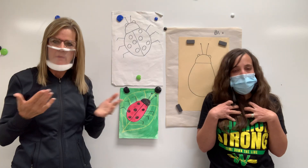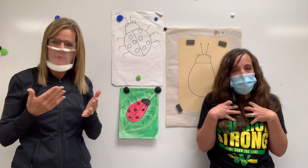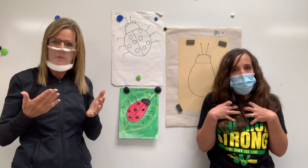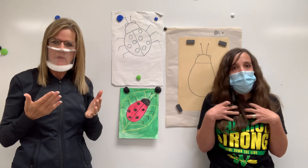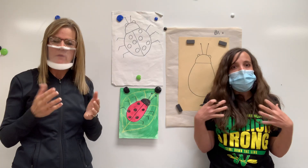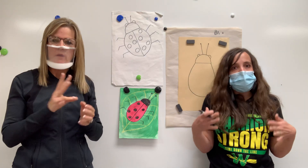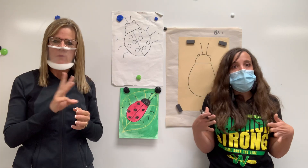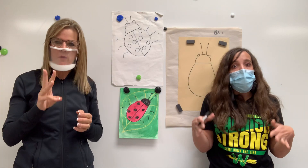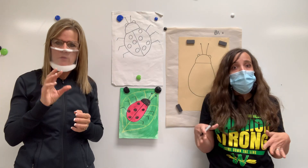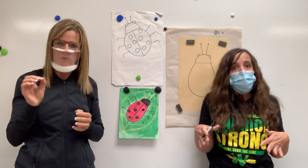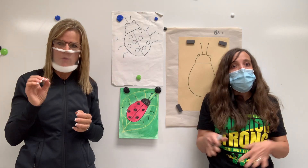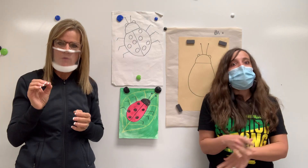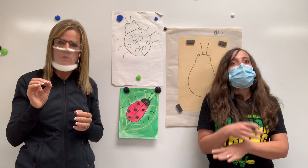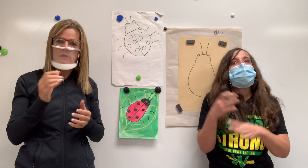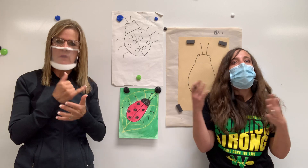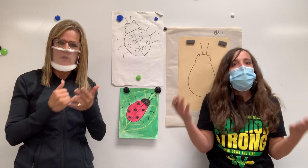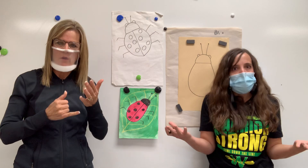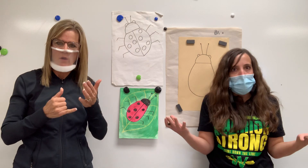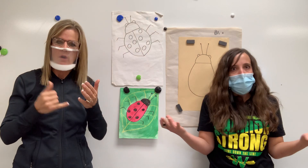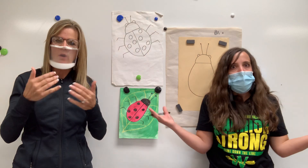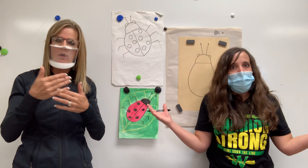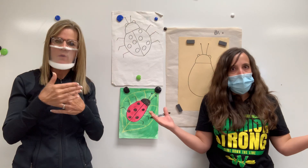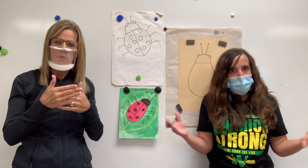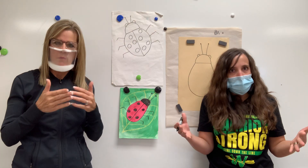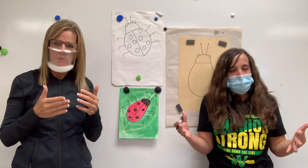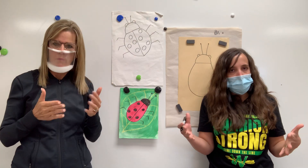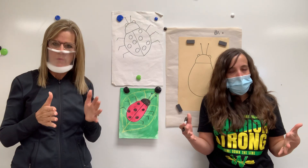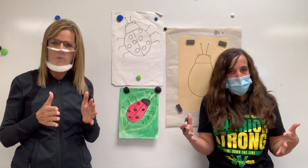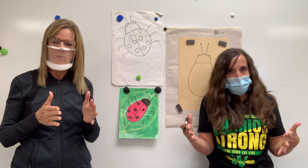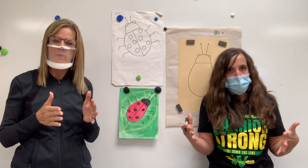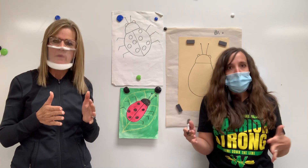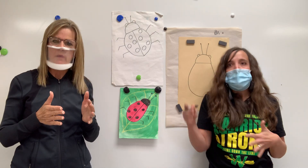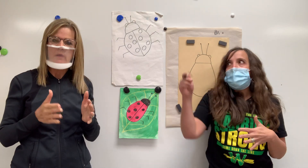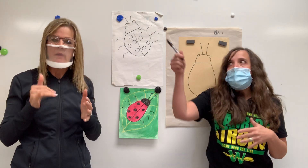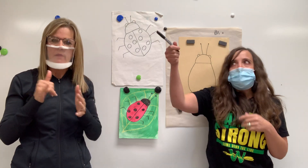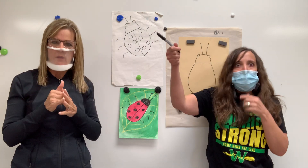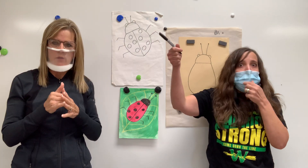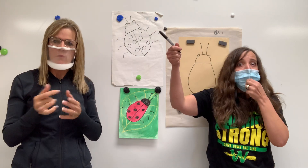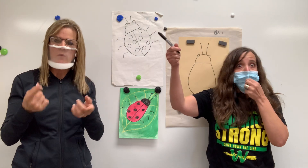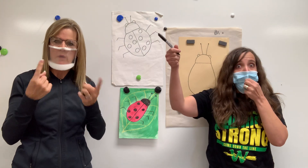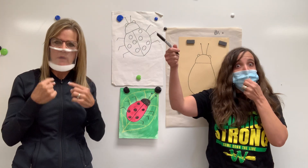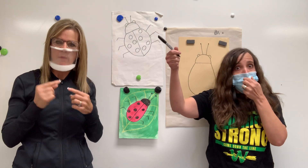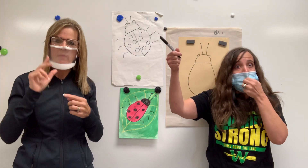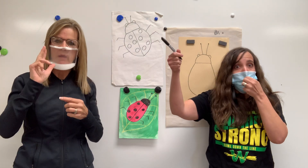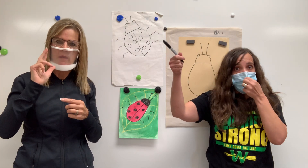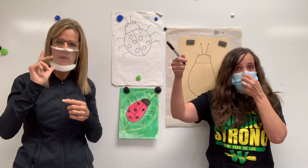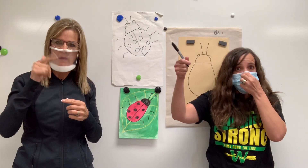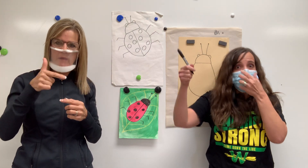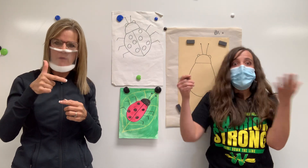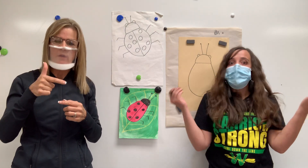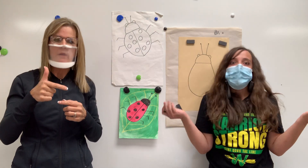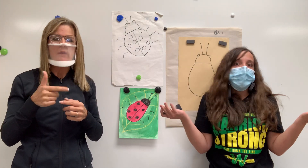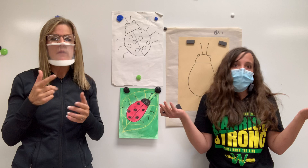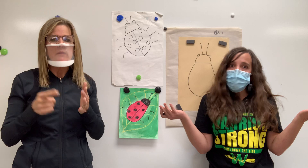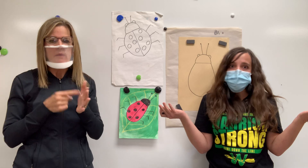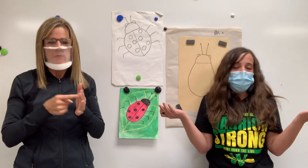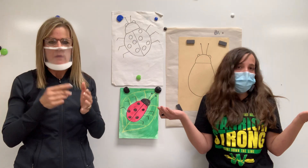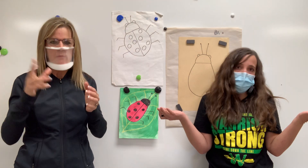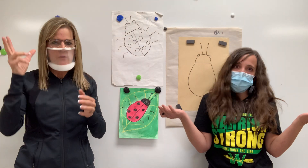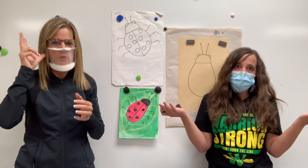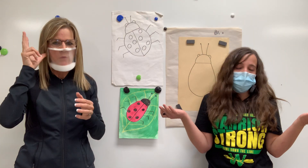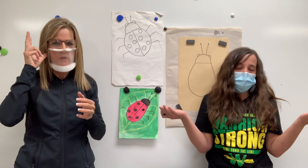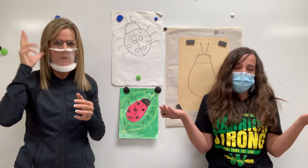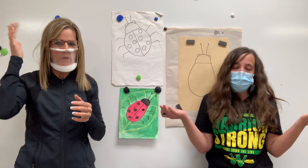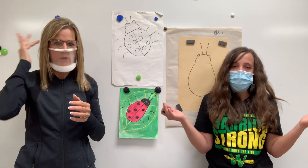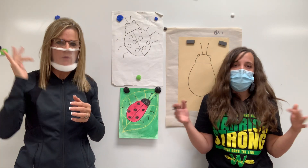at Western Oaks in the art room that someday you're gonna get to come to. Sometimes you will hear a noise. That's my